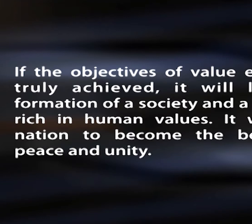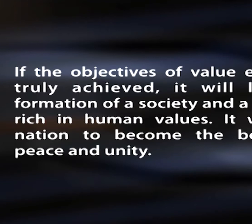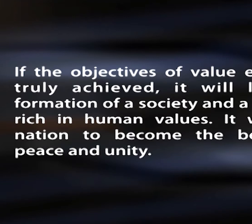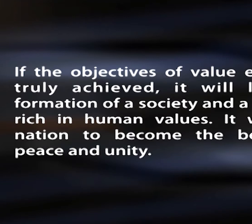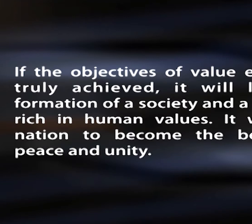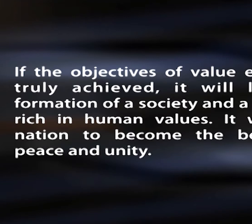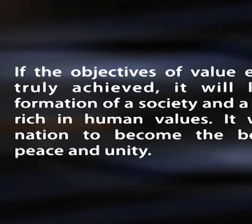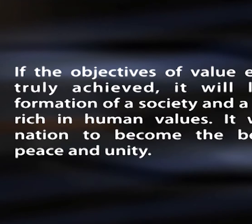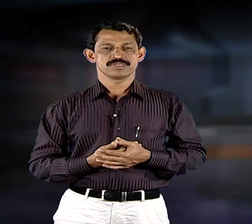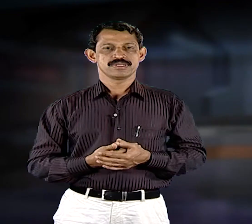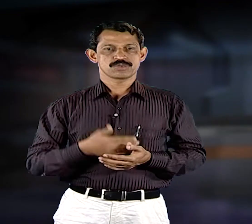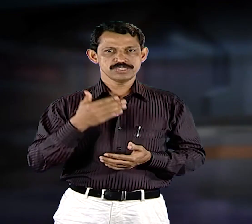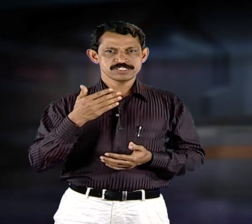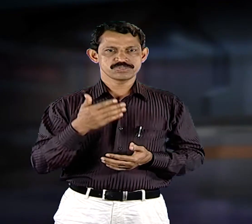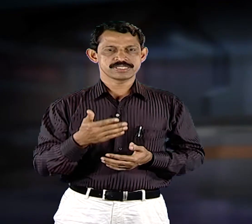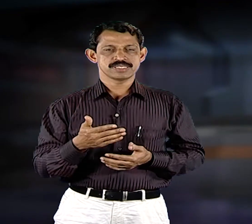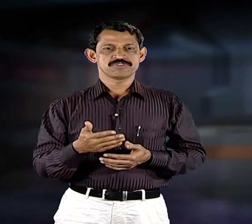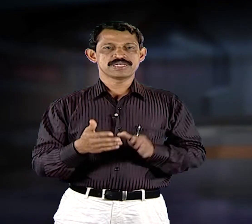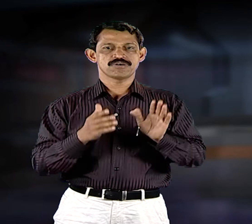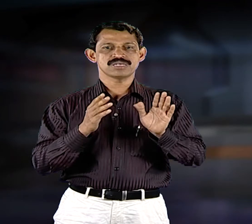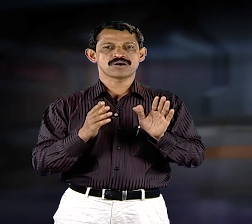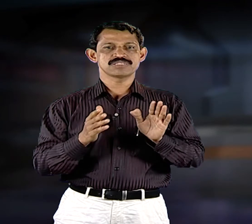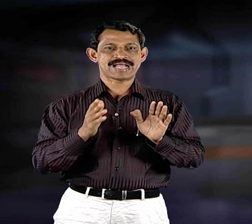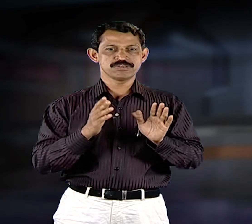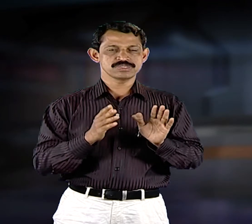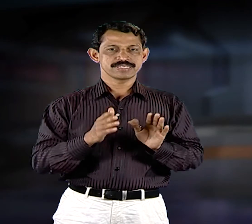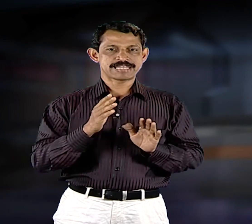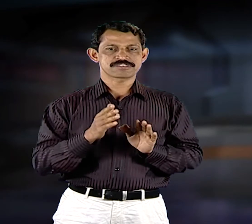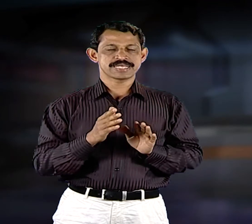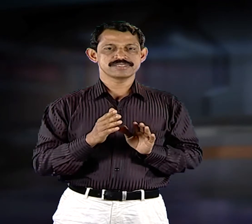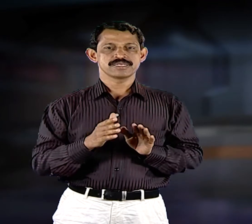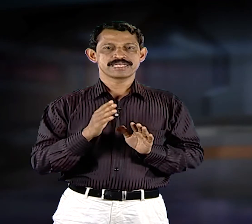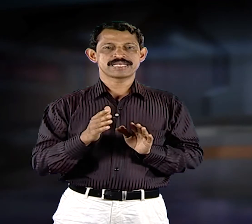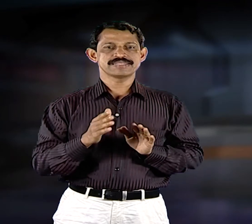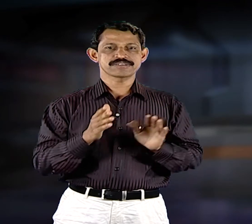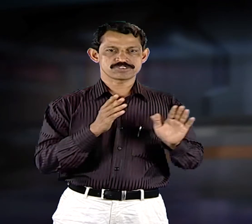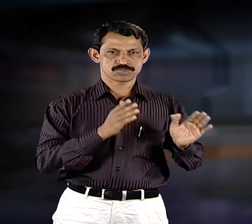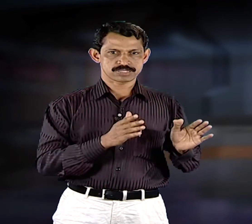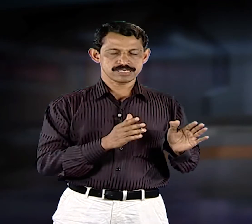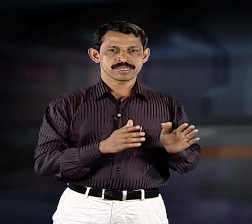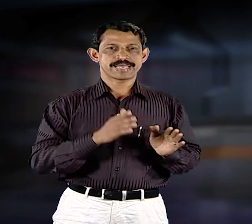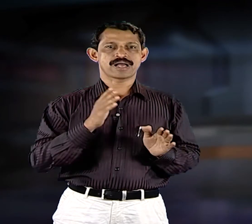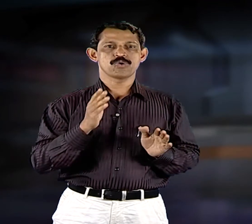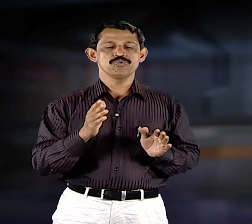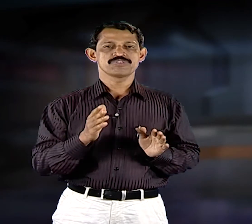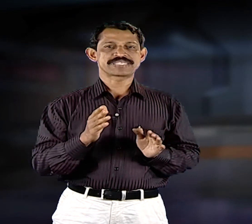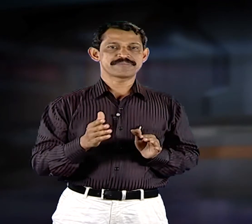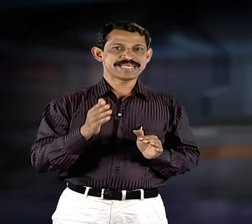and unity. Through this unit, we will know about the values enshrined in the Indian Constitution and how we can make